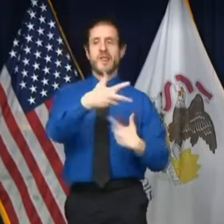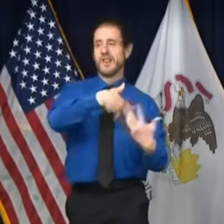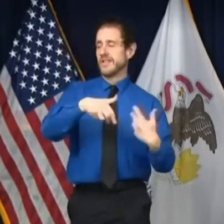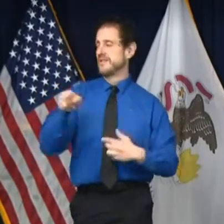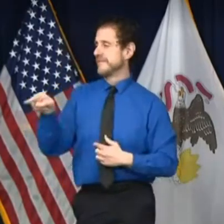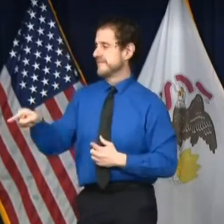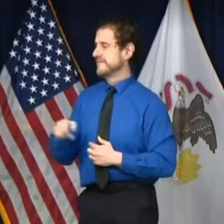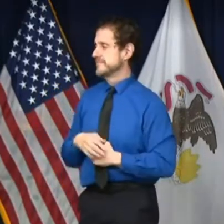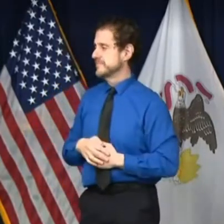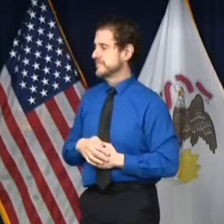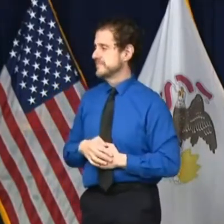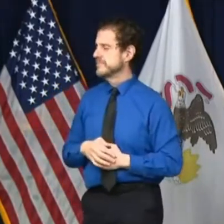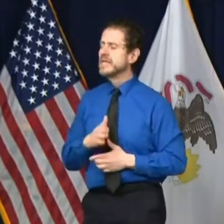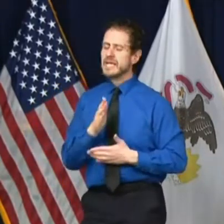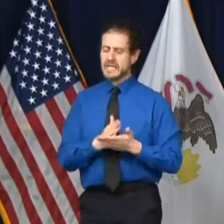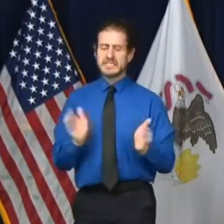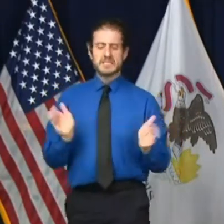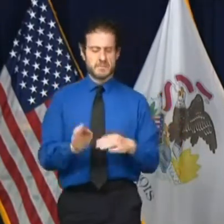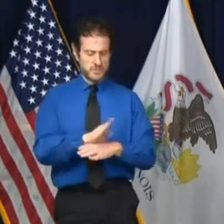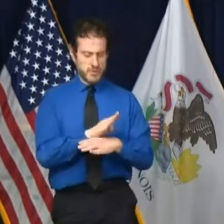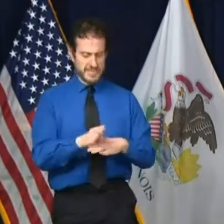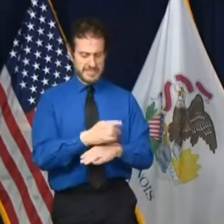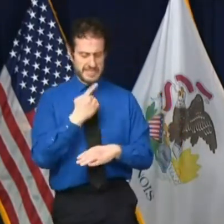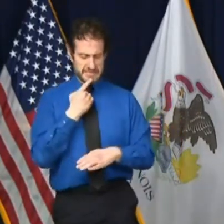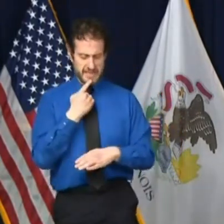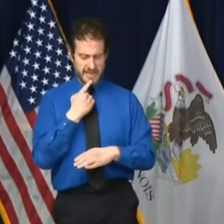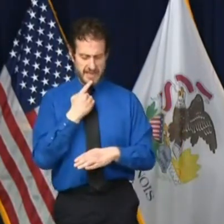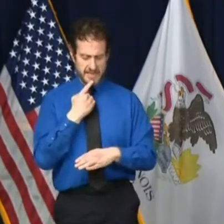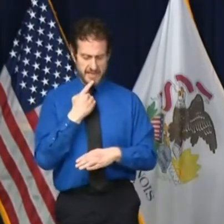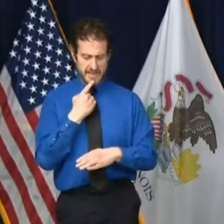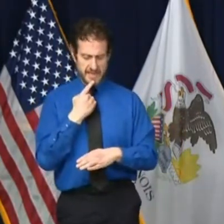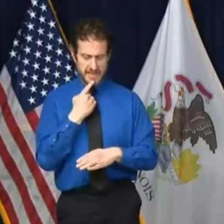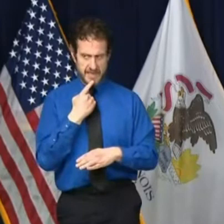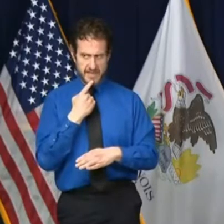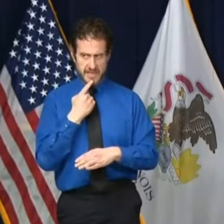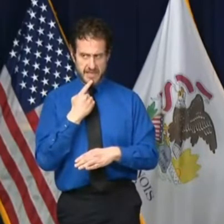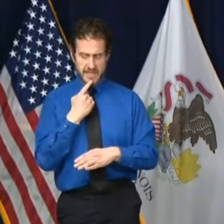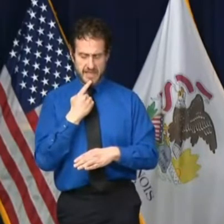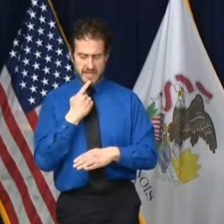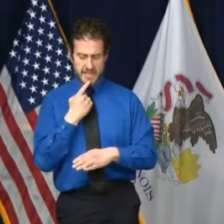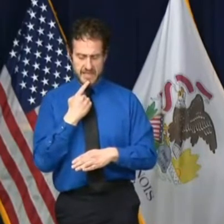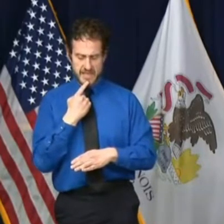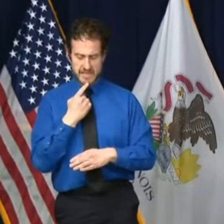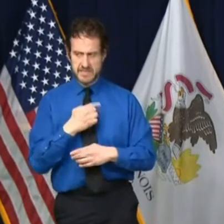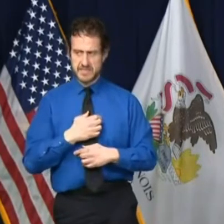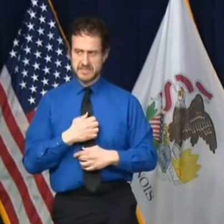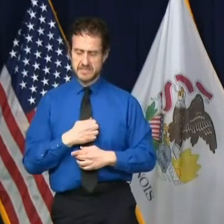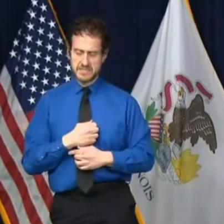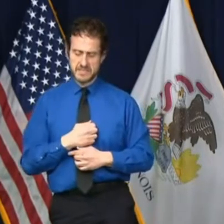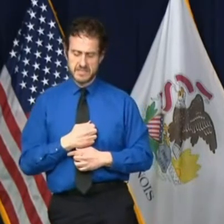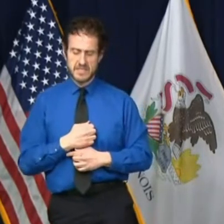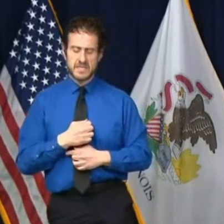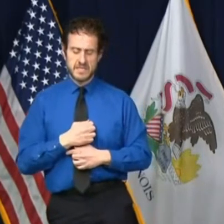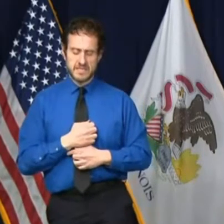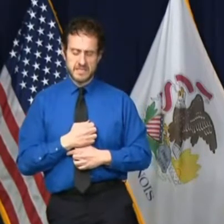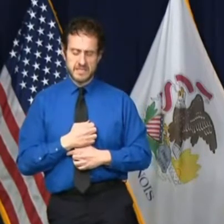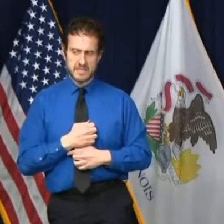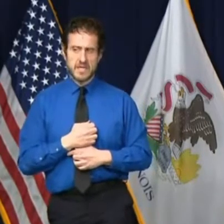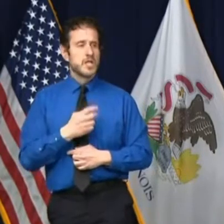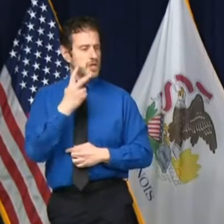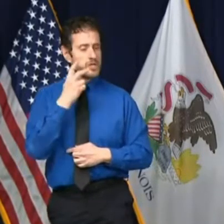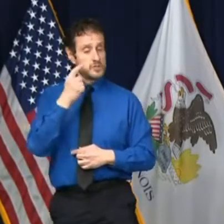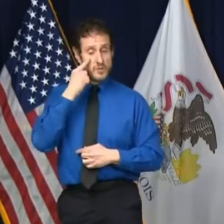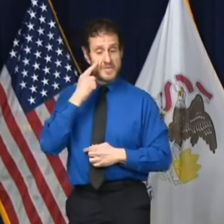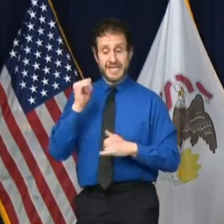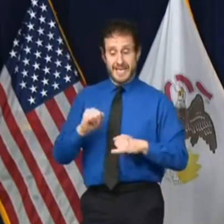Governor, some small businesses have told us they may not survive the economic blow COVID-19 has delivered. Do you foresee any industries in Illinois that will no longer